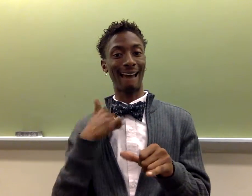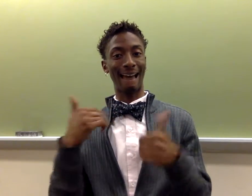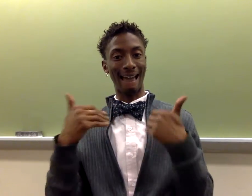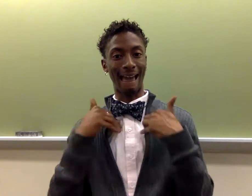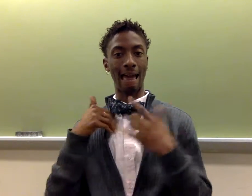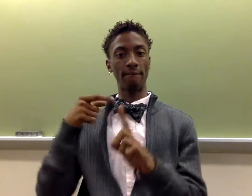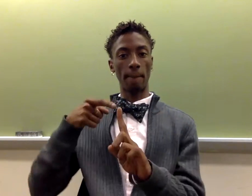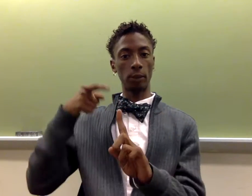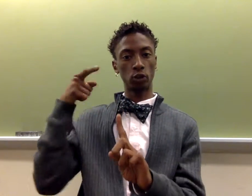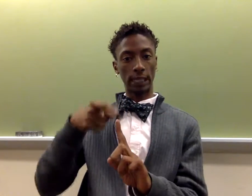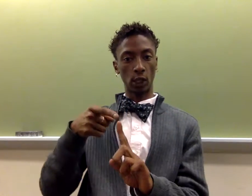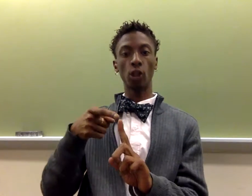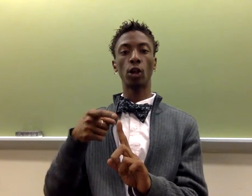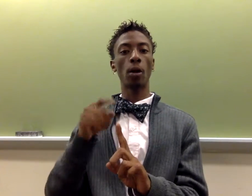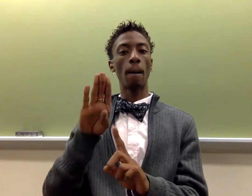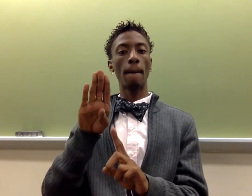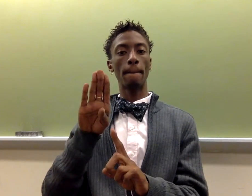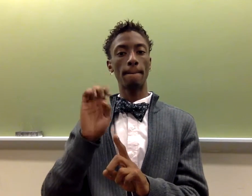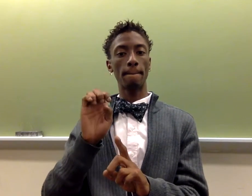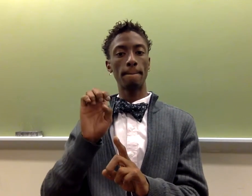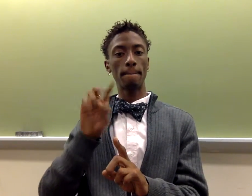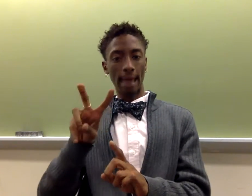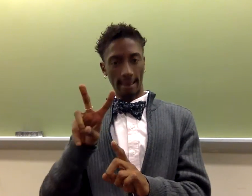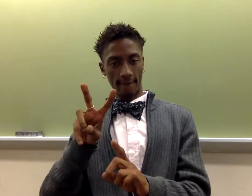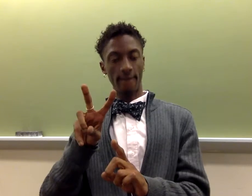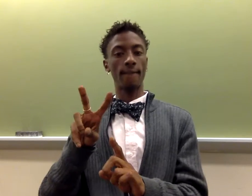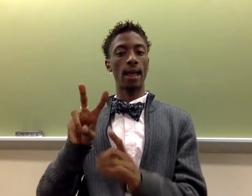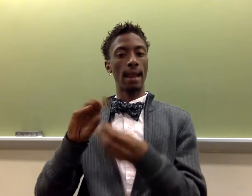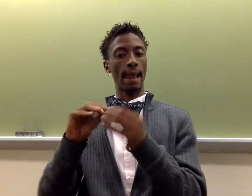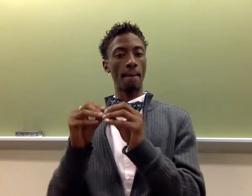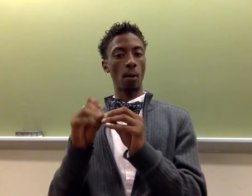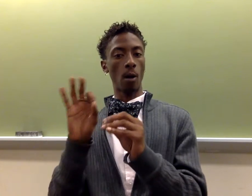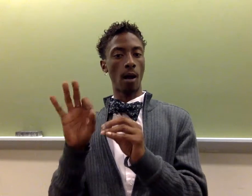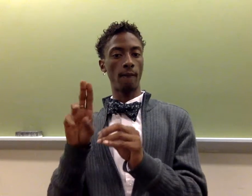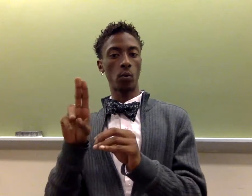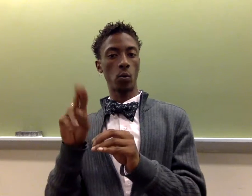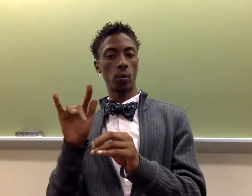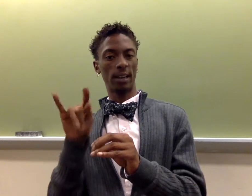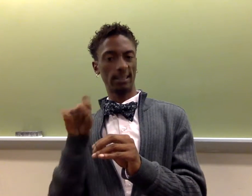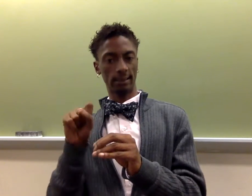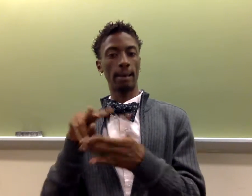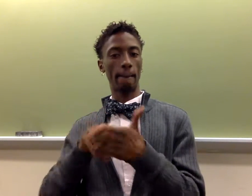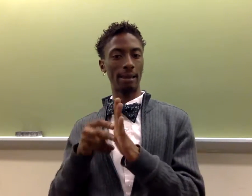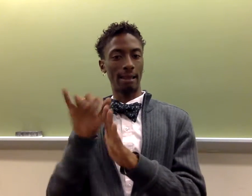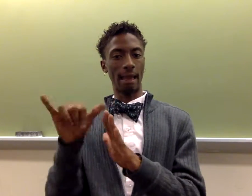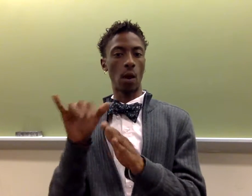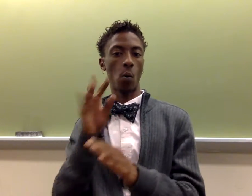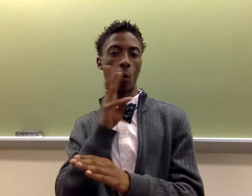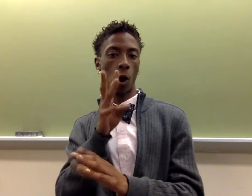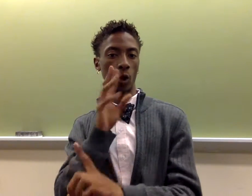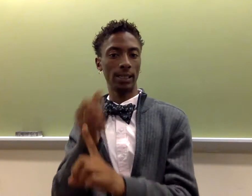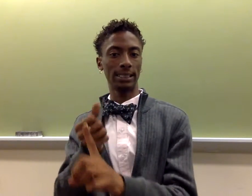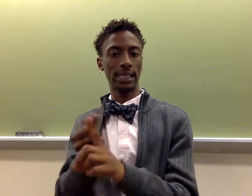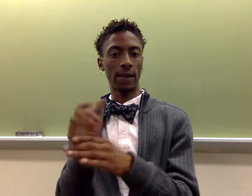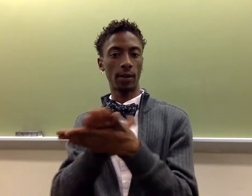particular BEV number of units and that water is pure, that water is clean, it is